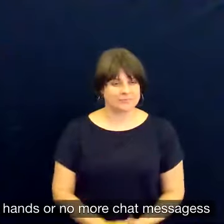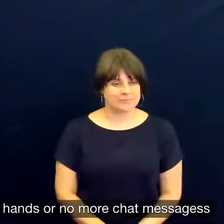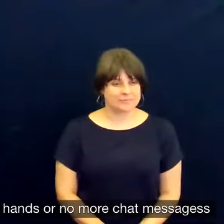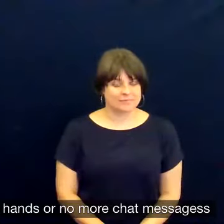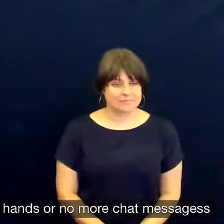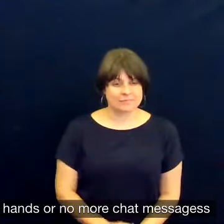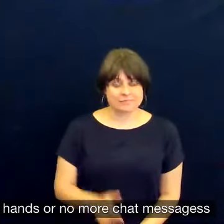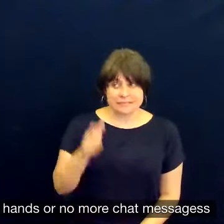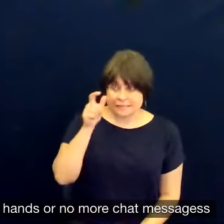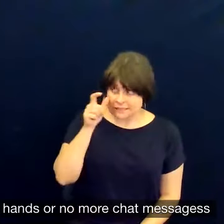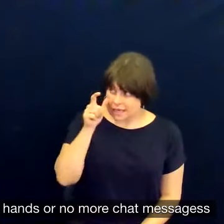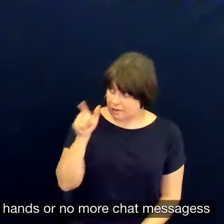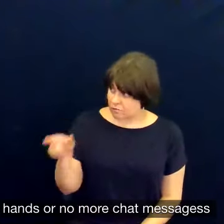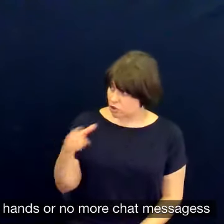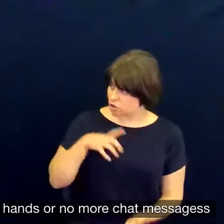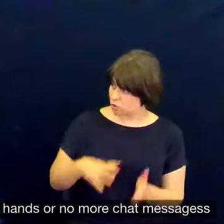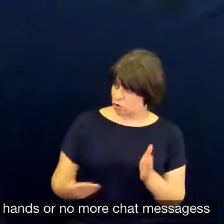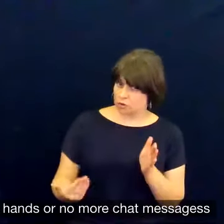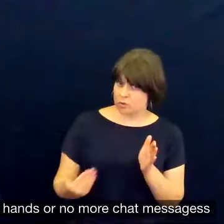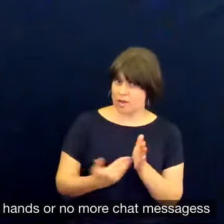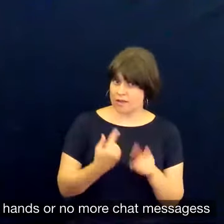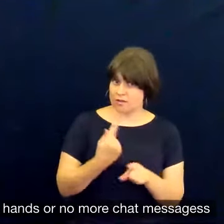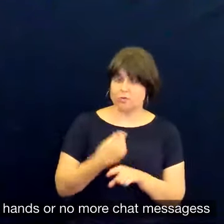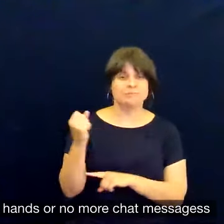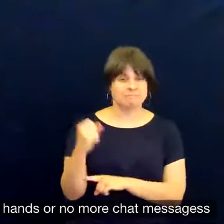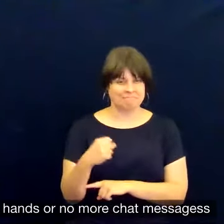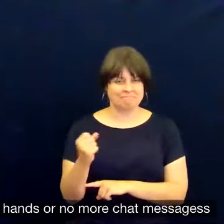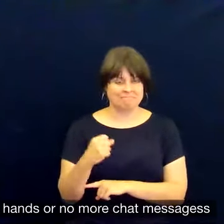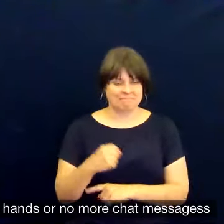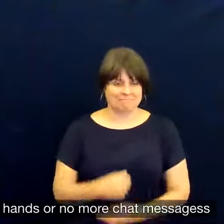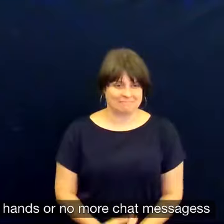did you have anything to add, David? Yeah. Yep.